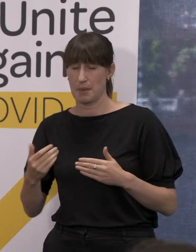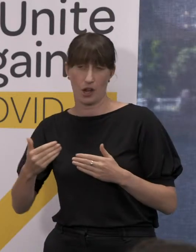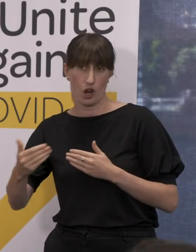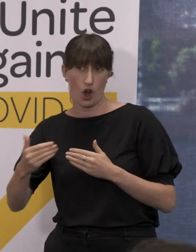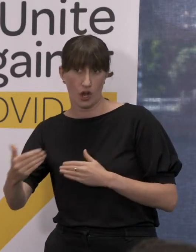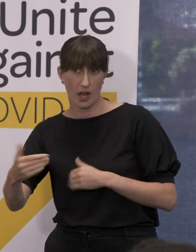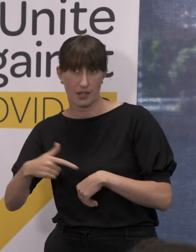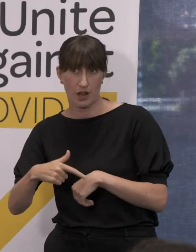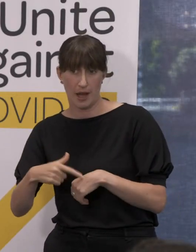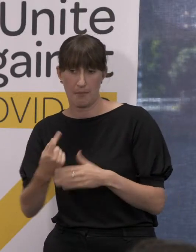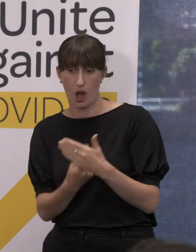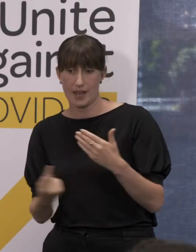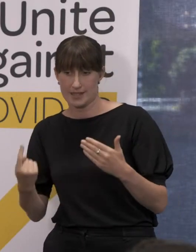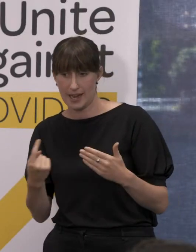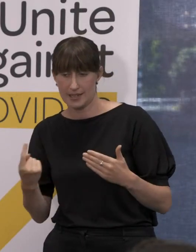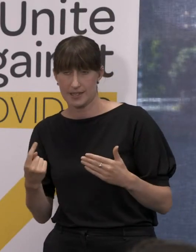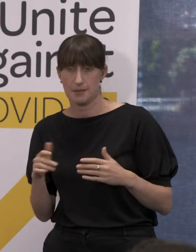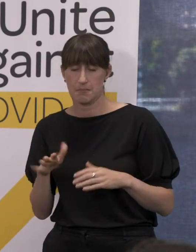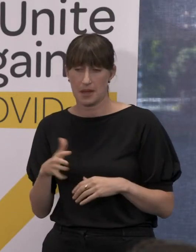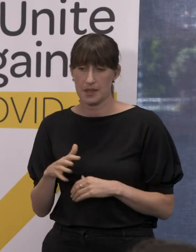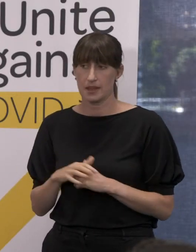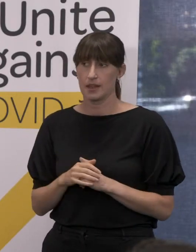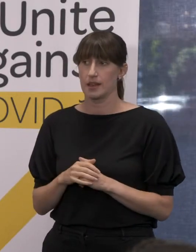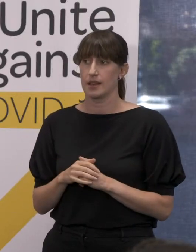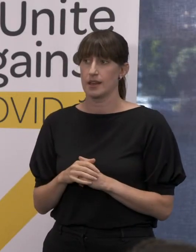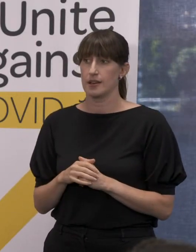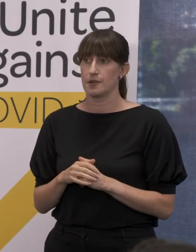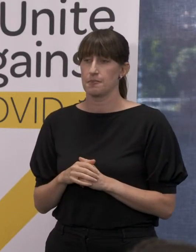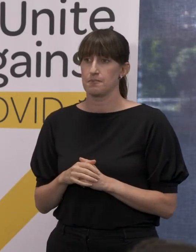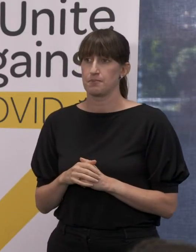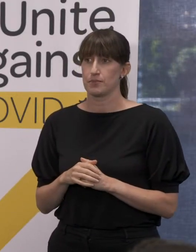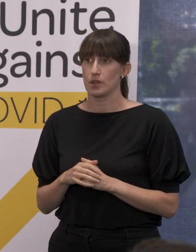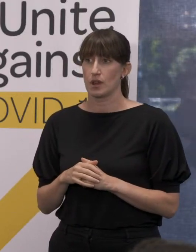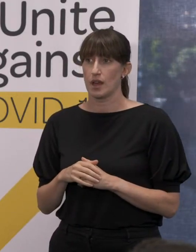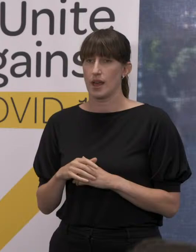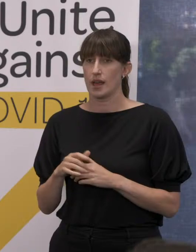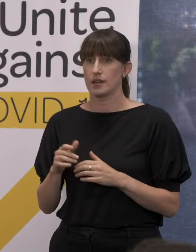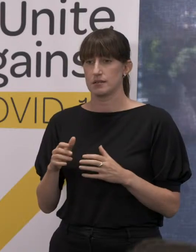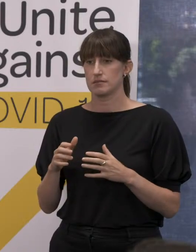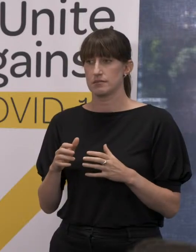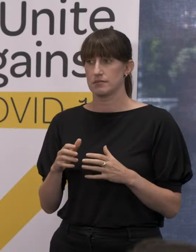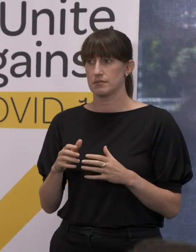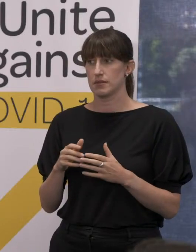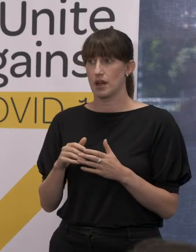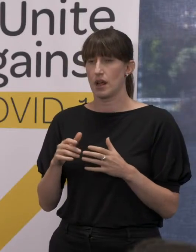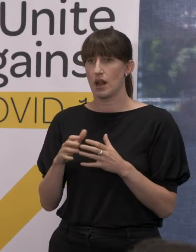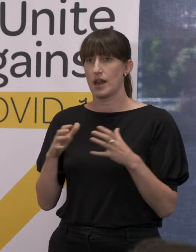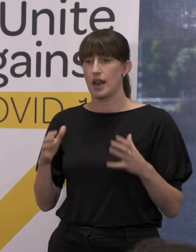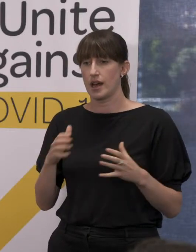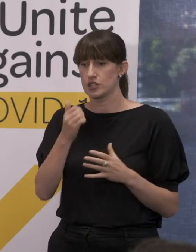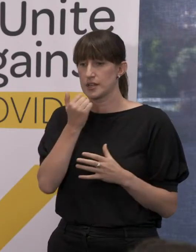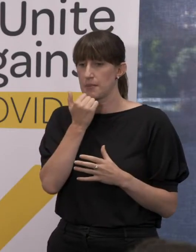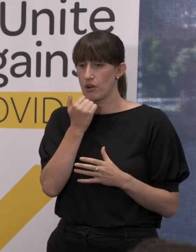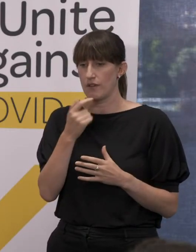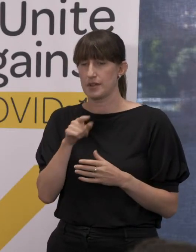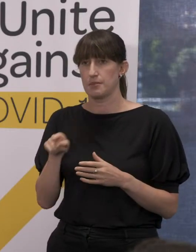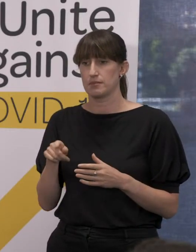additional cohorting of them to help again and reduce the risk of infection of others. As you well know, after